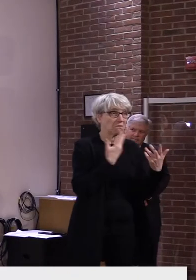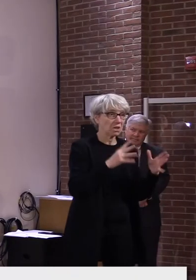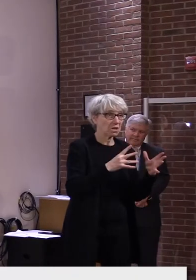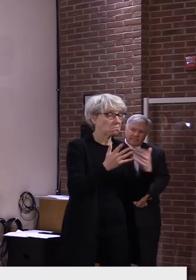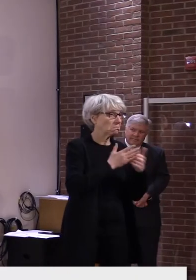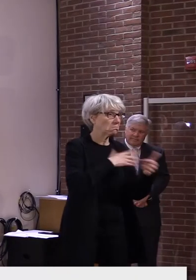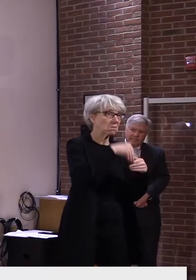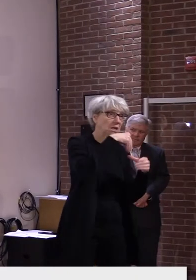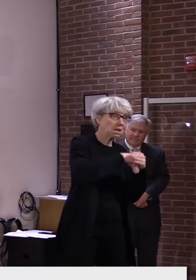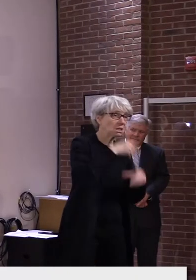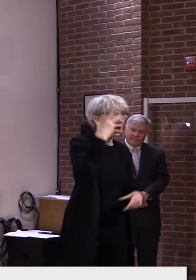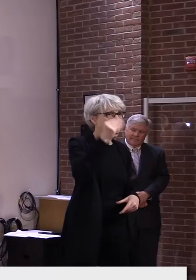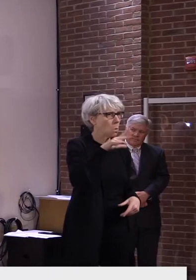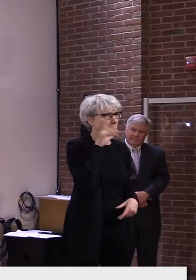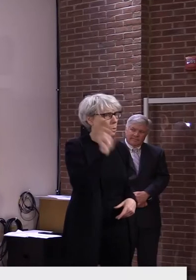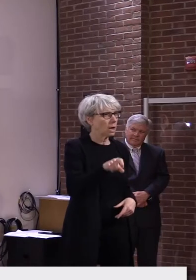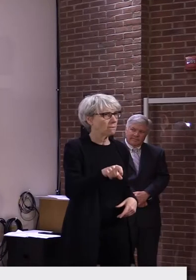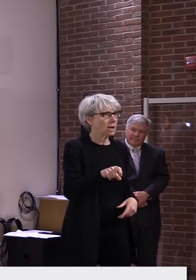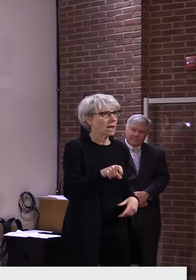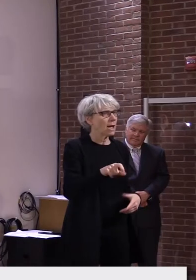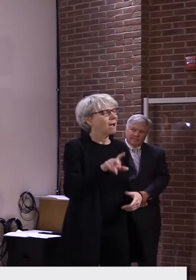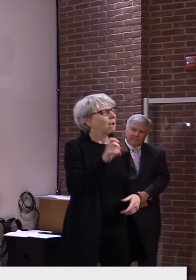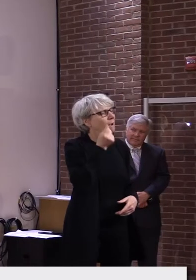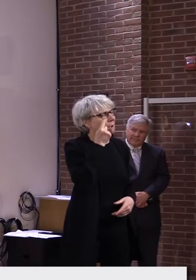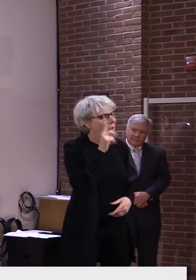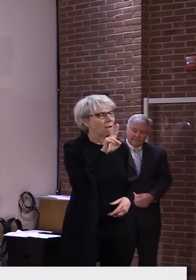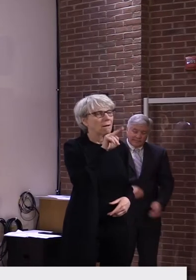indoors or outdoors, you don't have to wear a mask unless you're